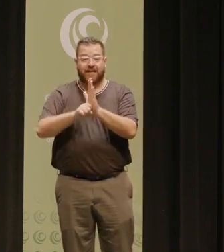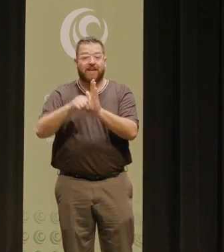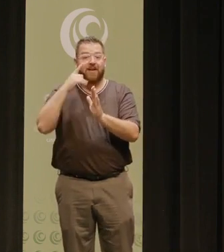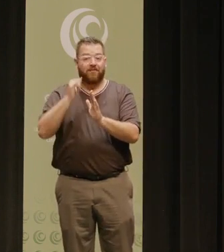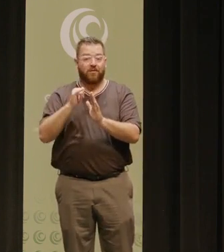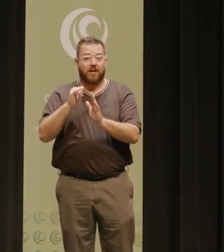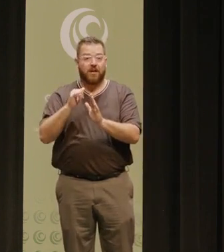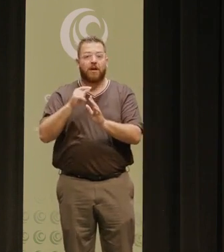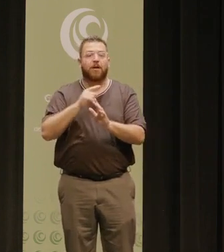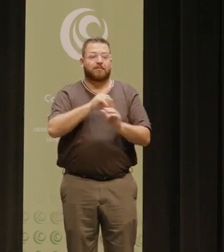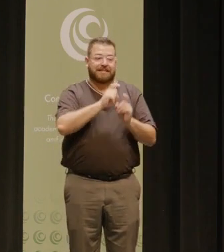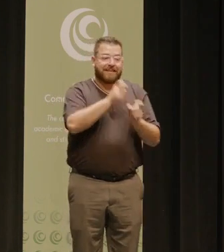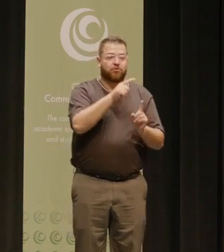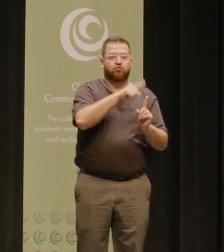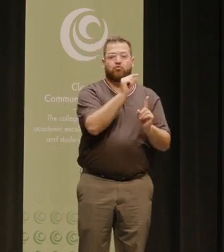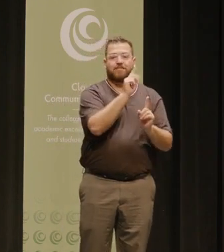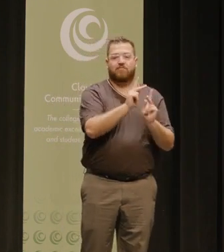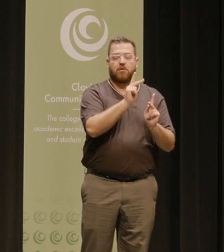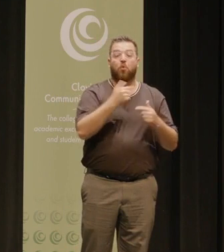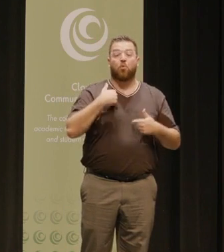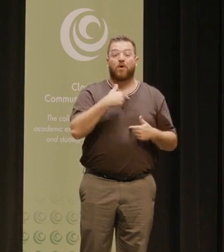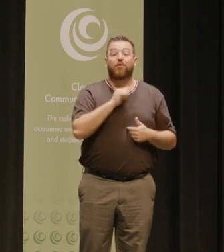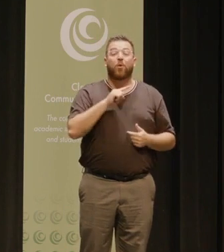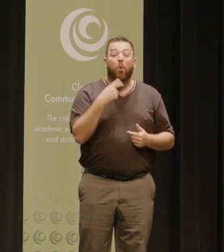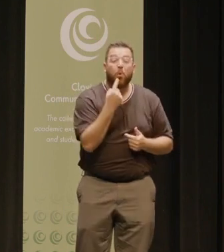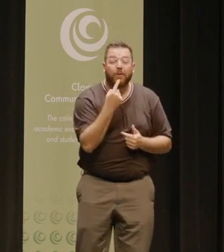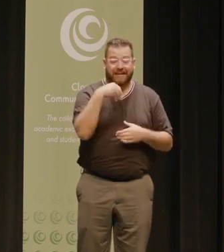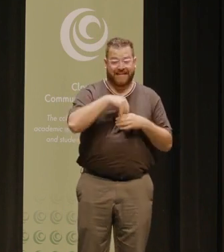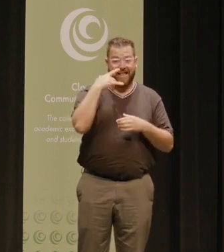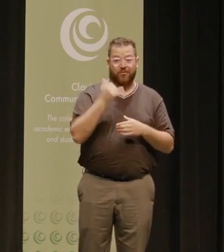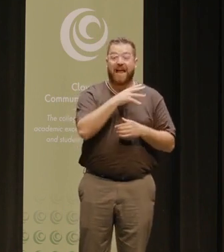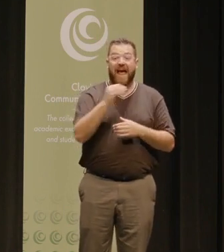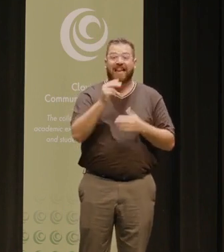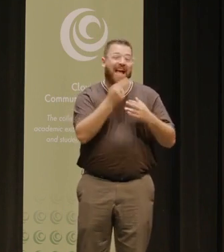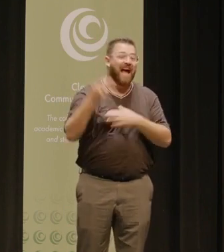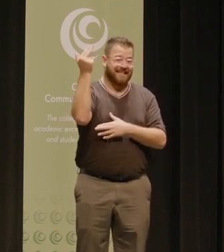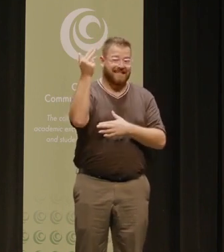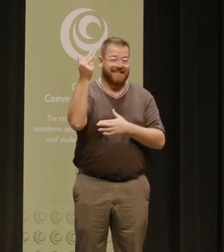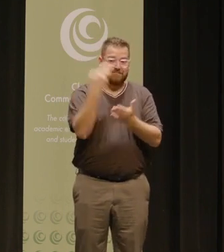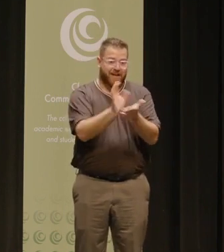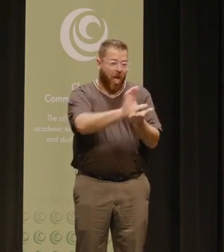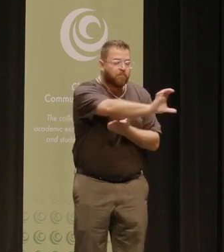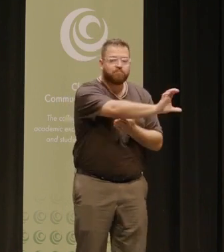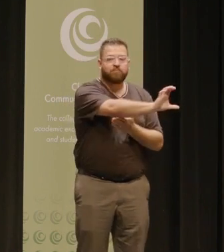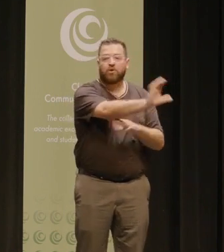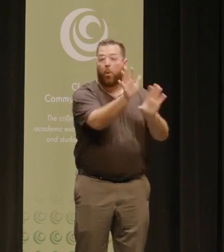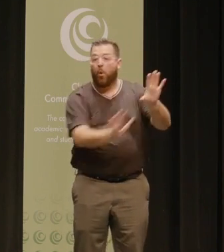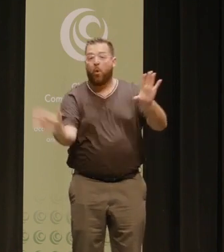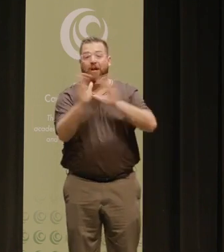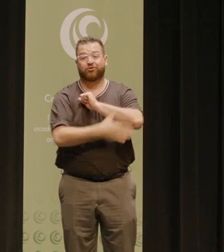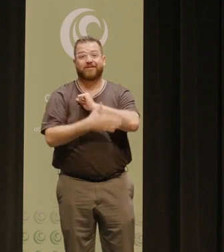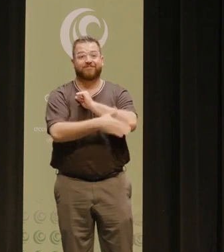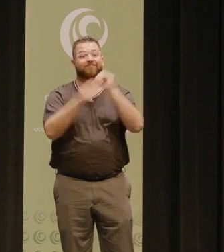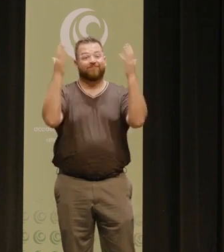20 awardees. We were one award, the only one in California, and the highest award in the nation. So it's a big